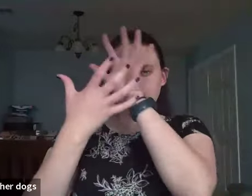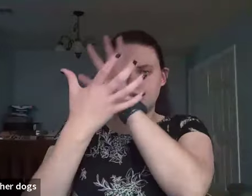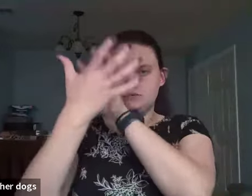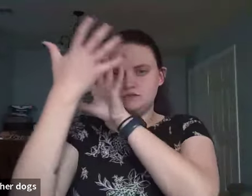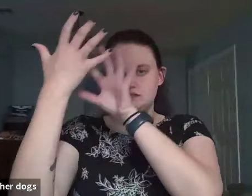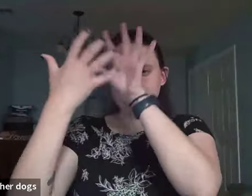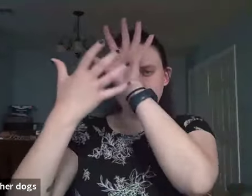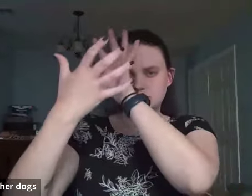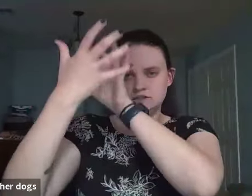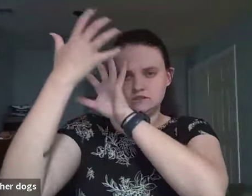confused,